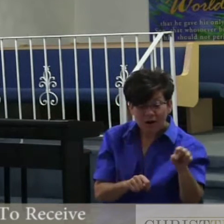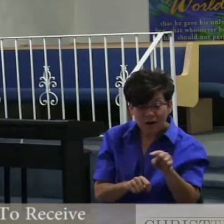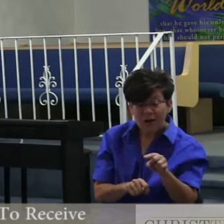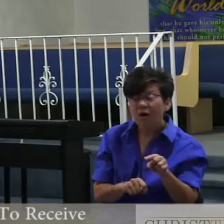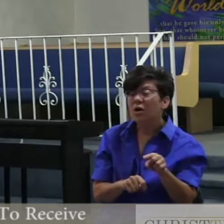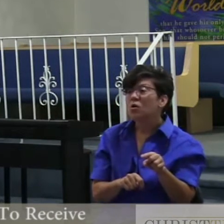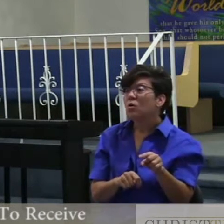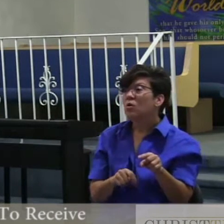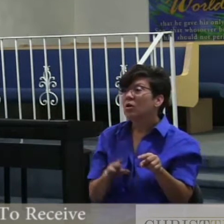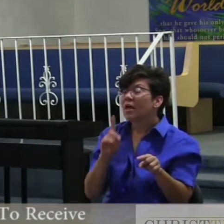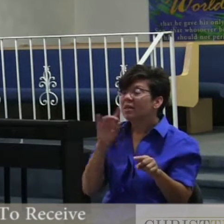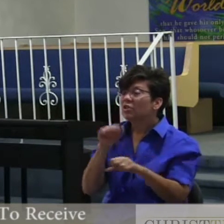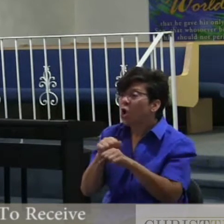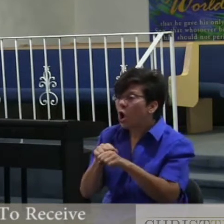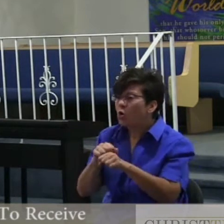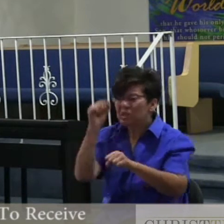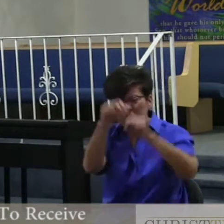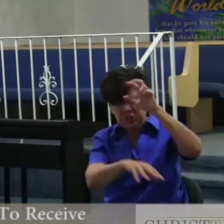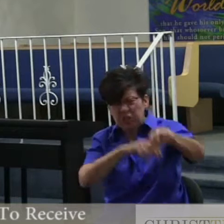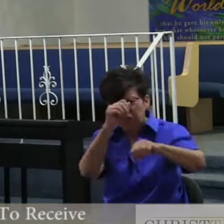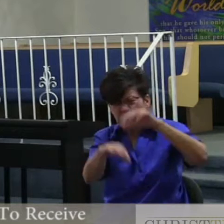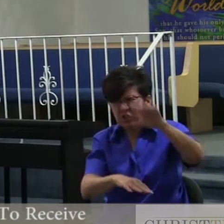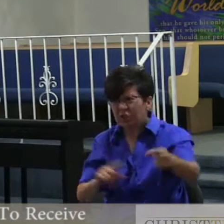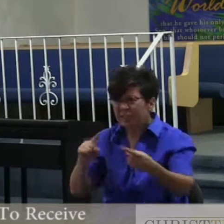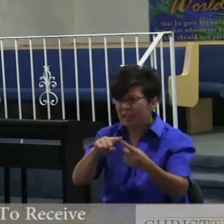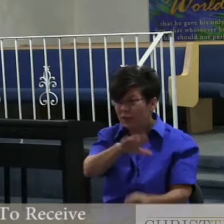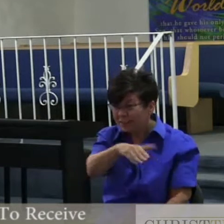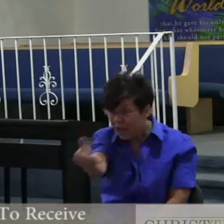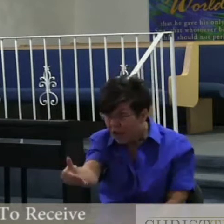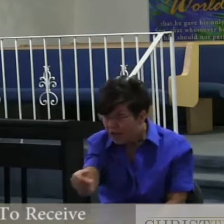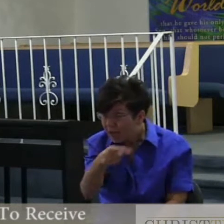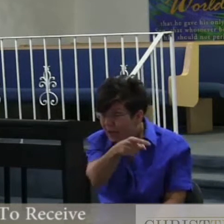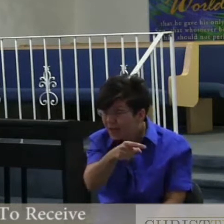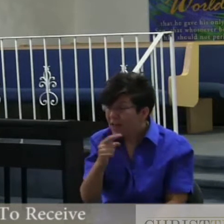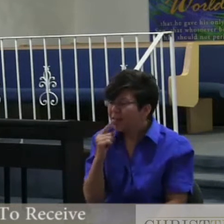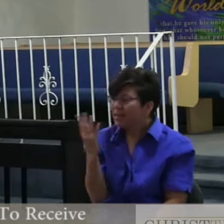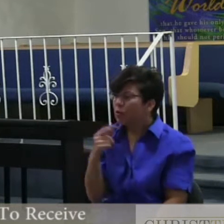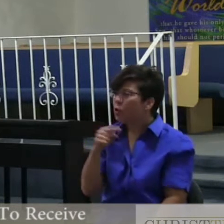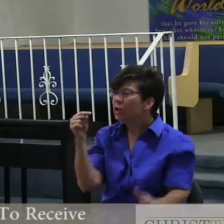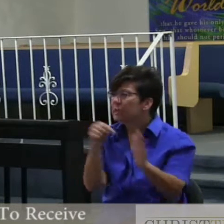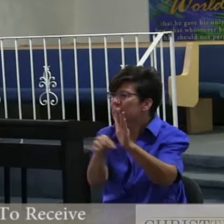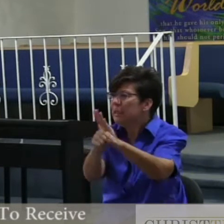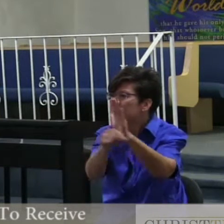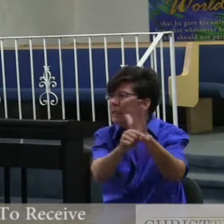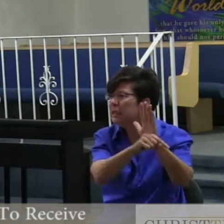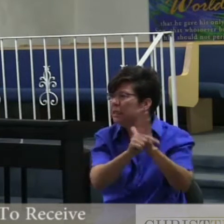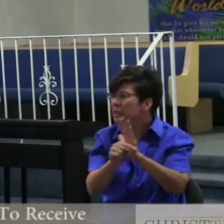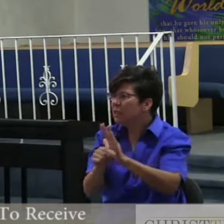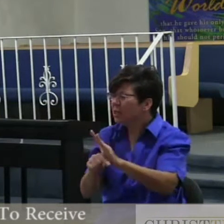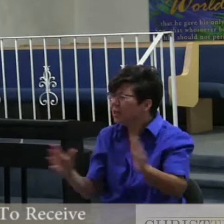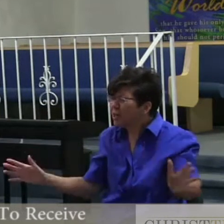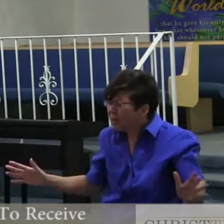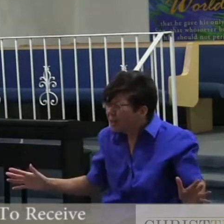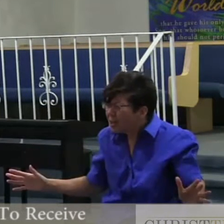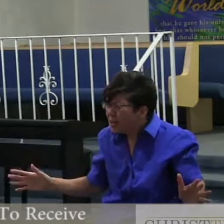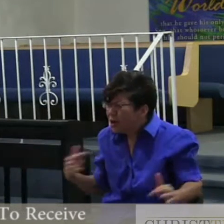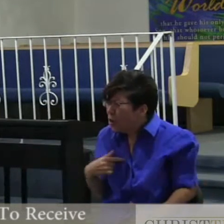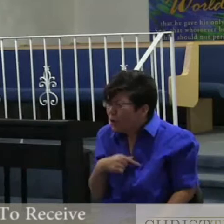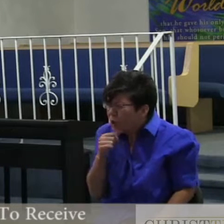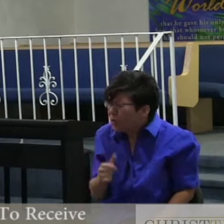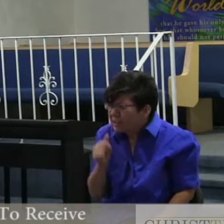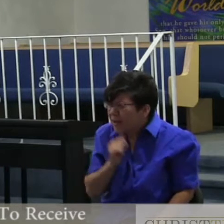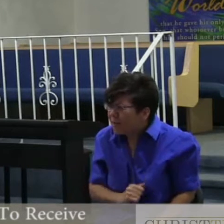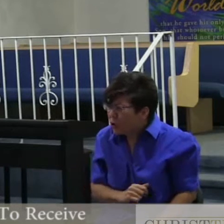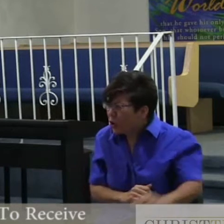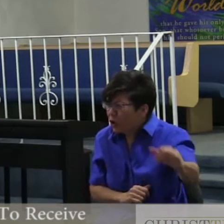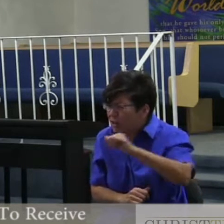were stoned to death. They were tortured. They were killed by the sword. Come on, we ain't suffering